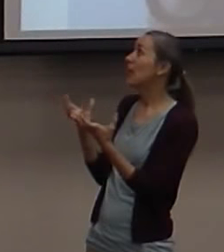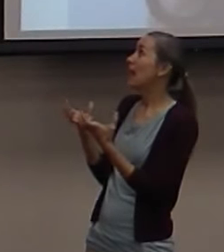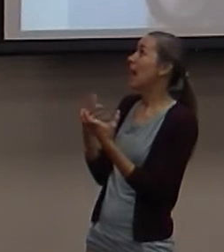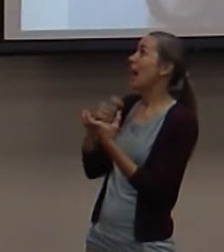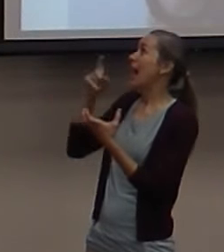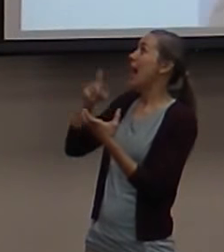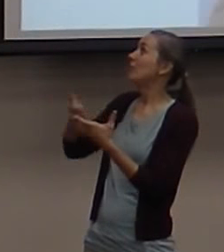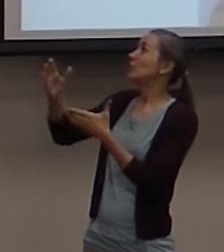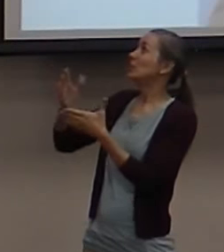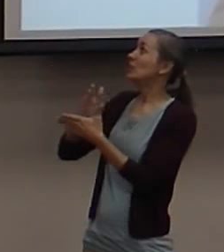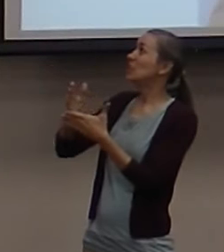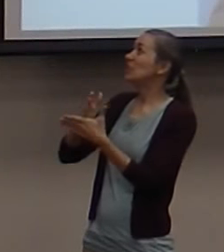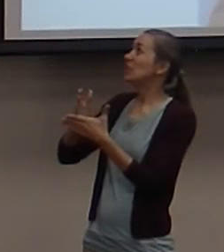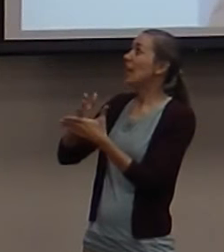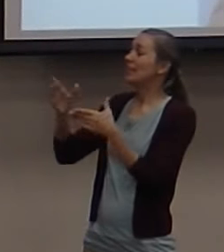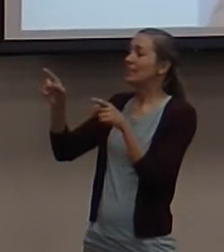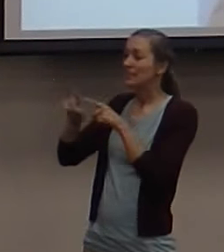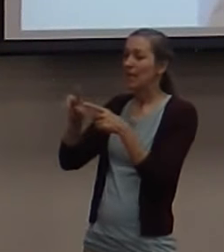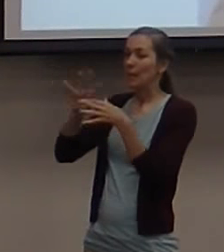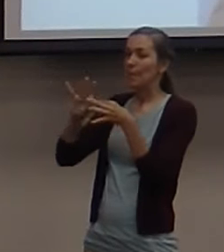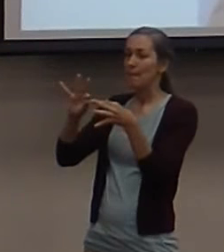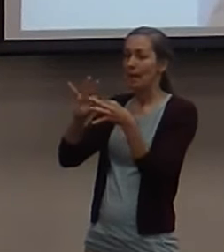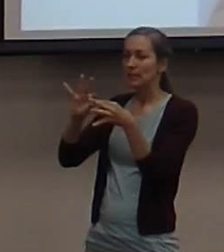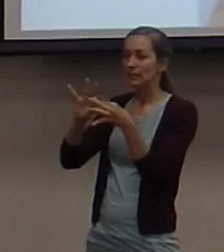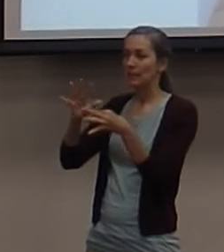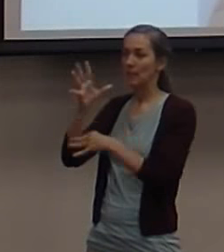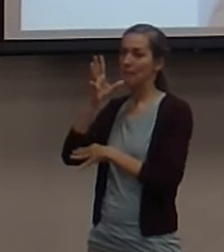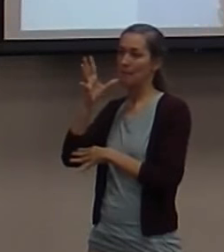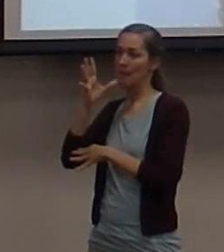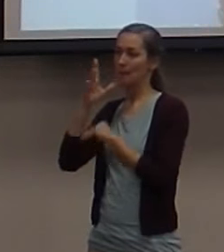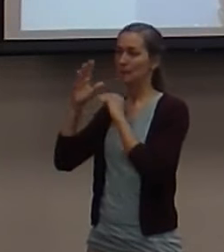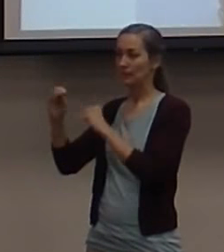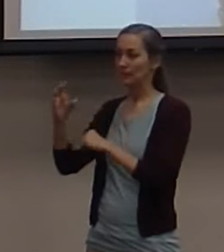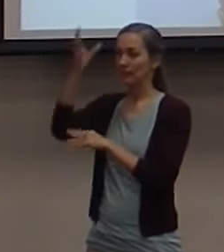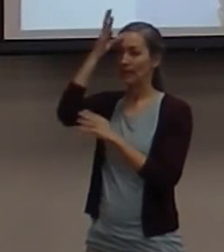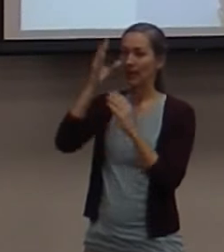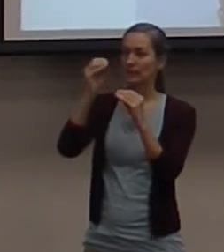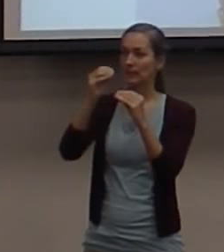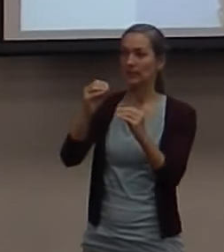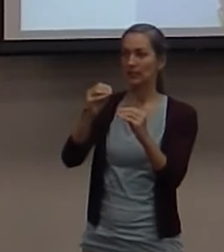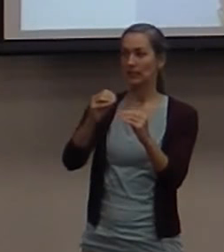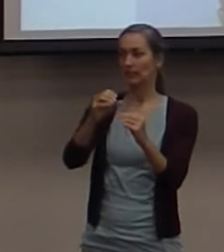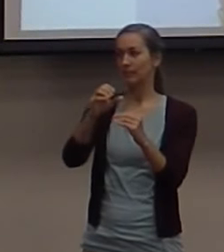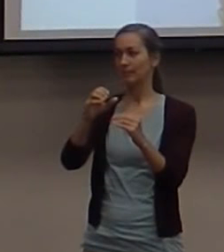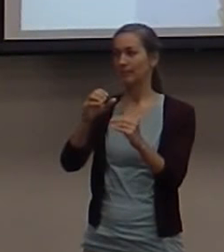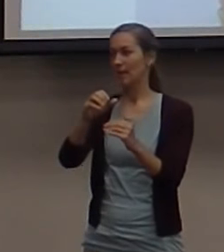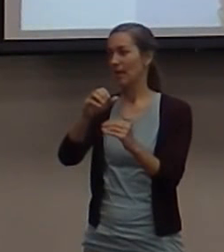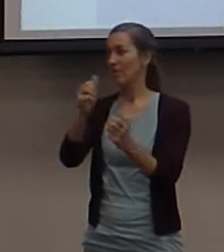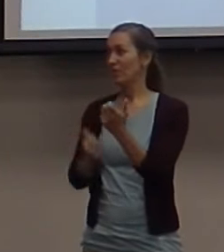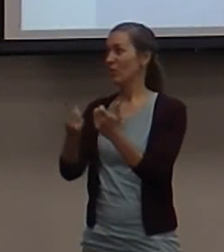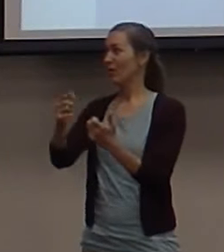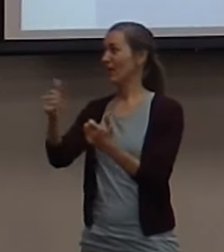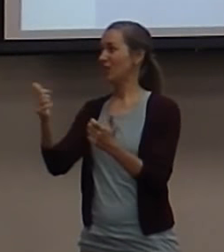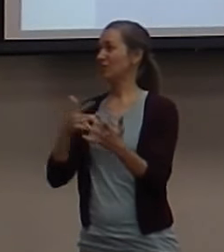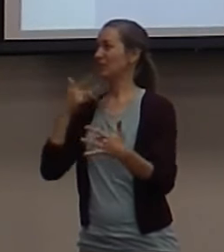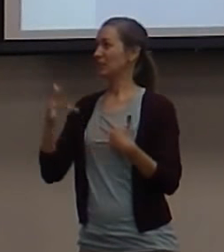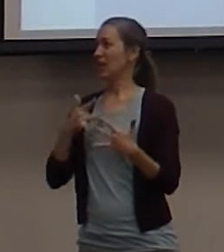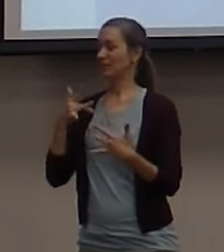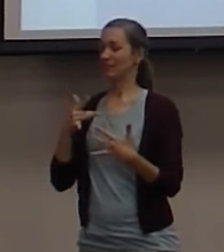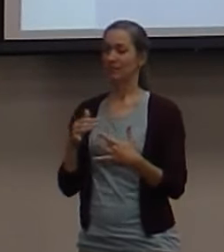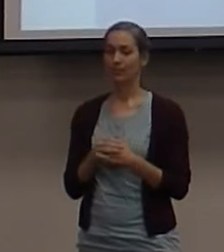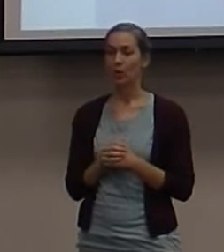to share that same message that mom is sharing and dad is sharing and all these other people are excited about. By the way, one of